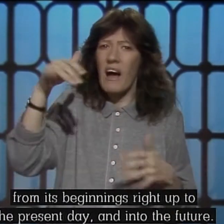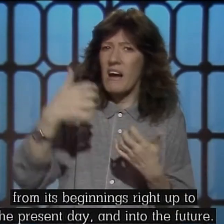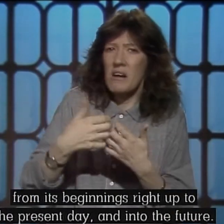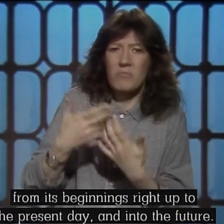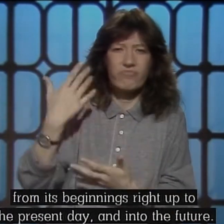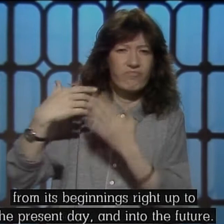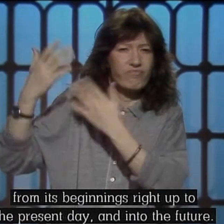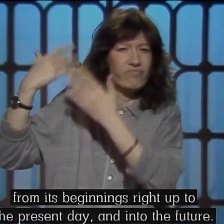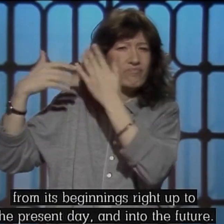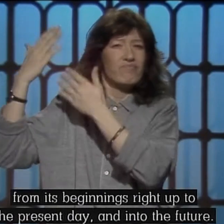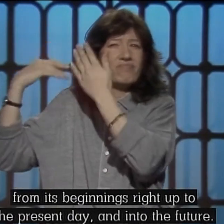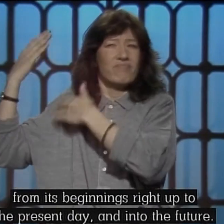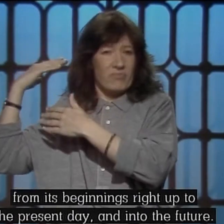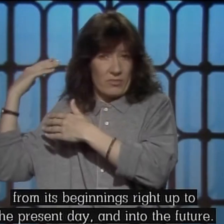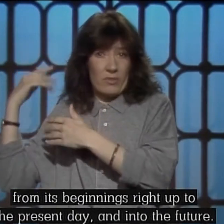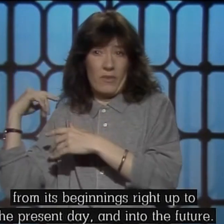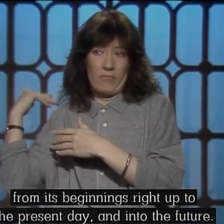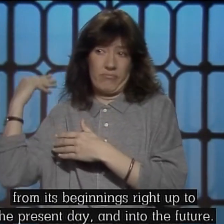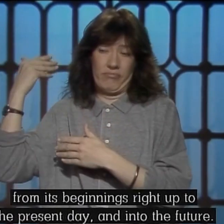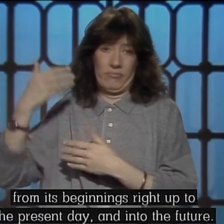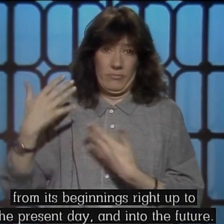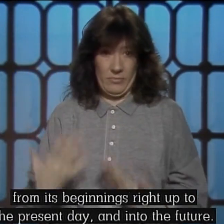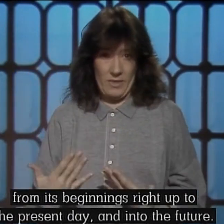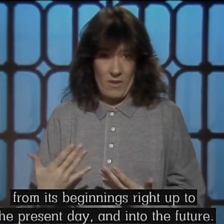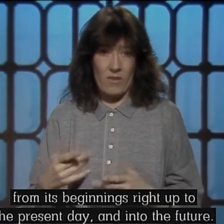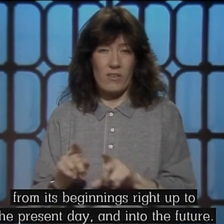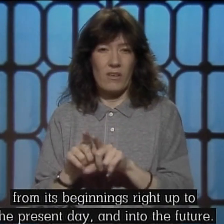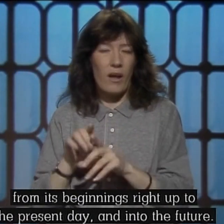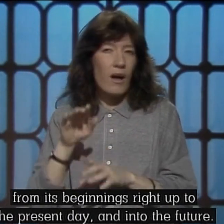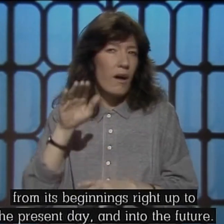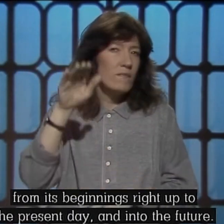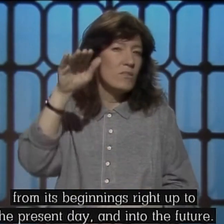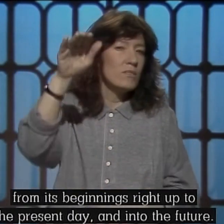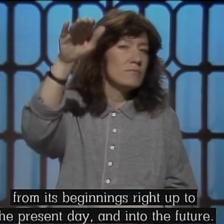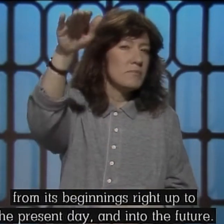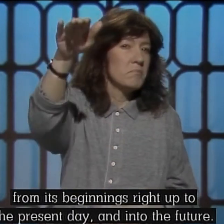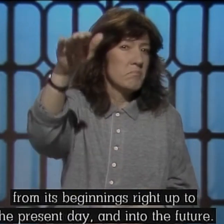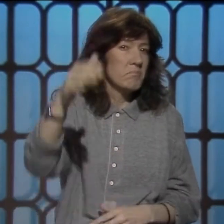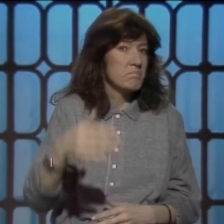beginnings right up to the present day and into the future.